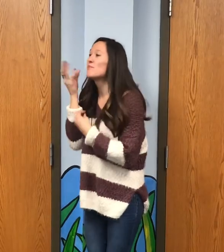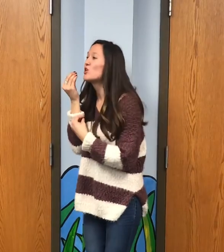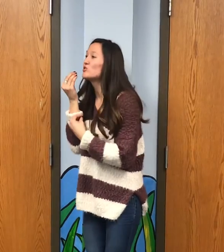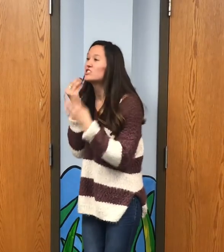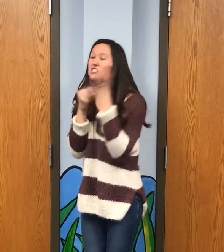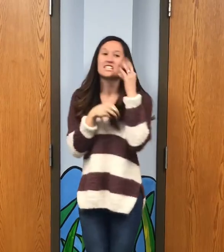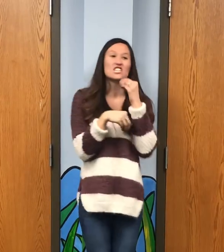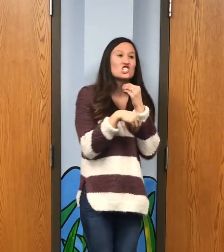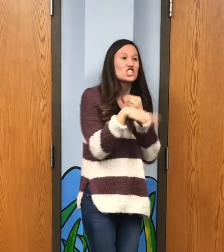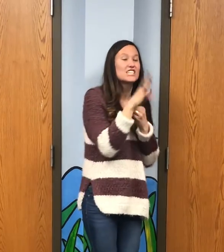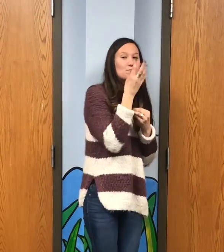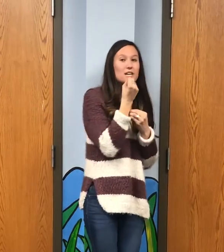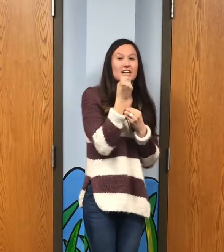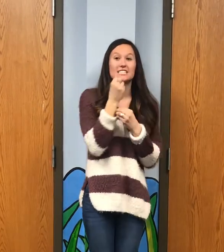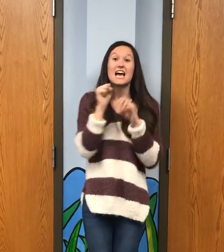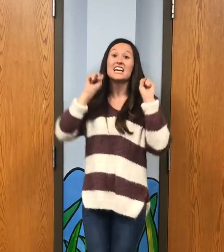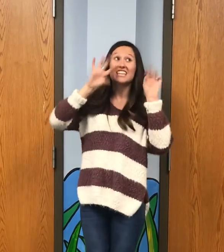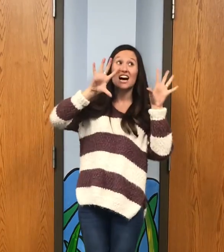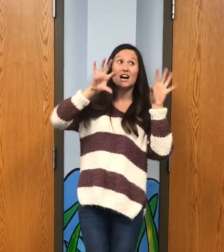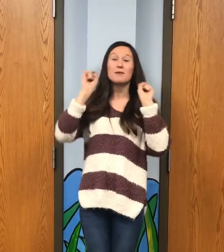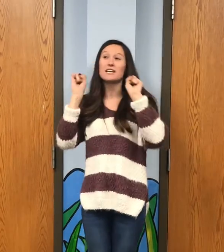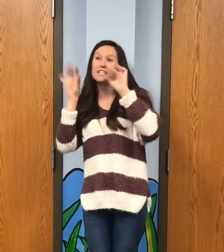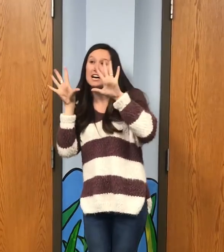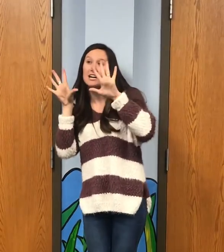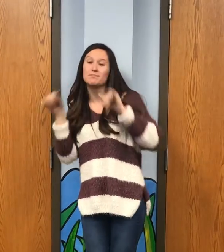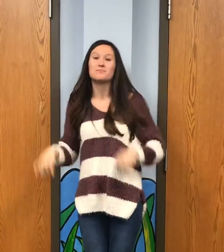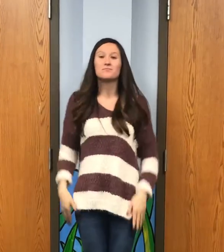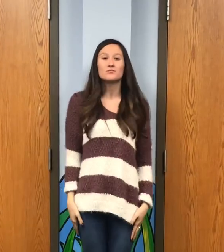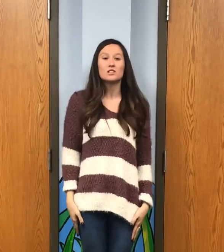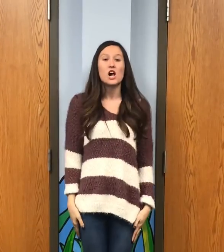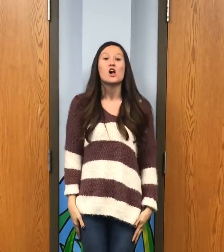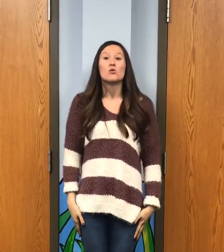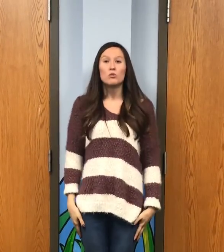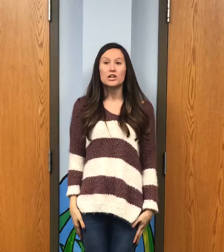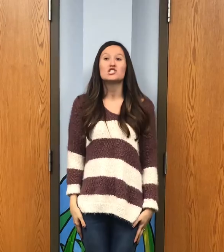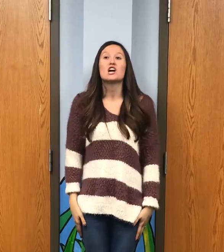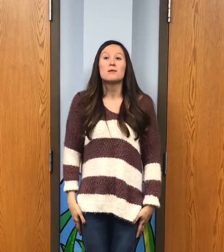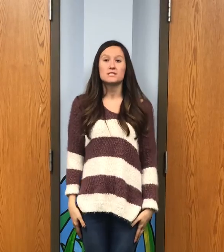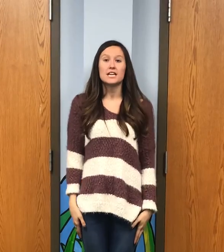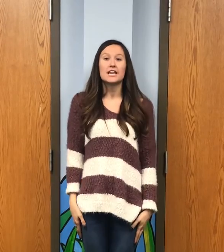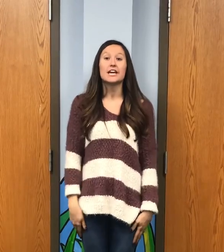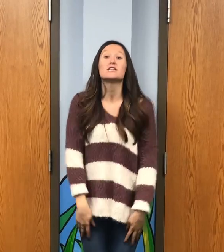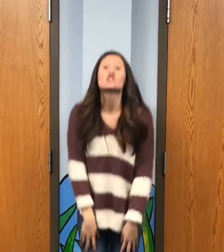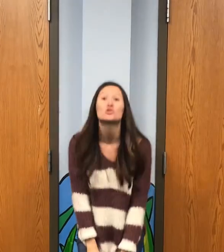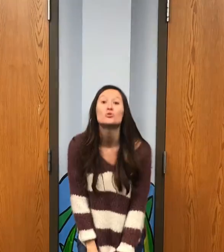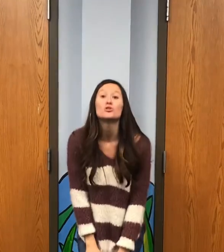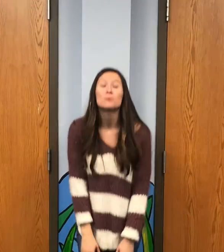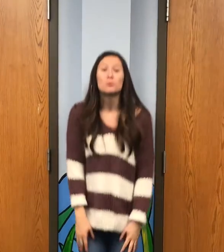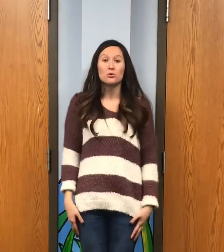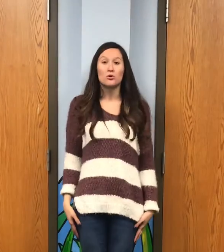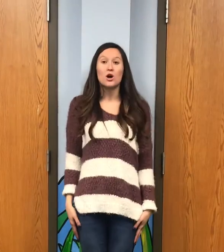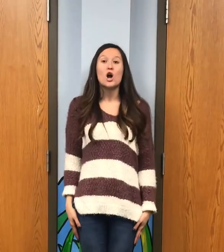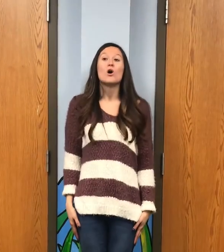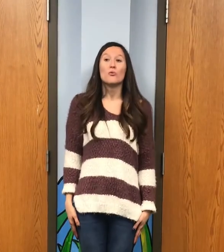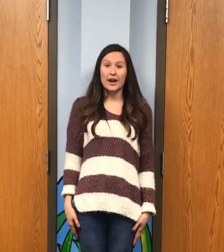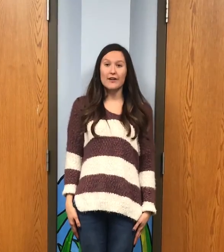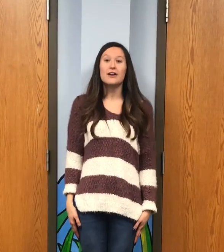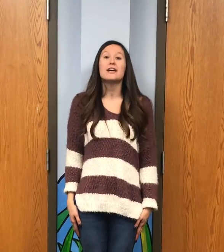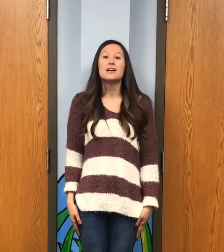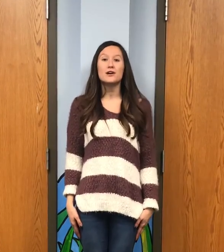most delicious bugs Yum, yum! One jumped into the pool Where it